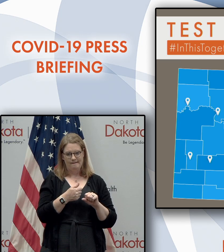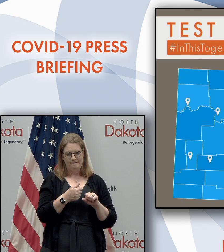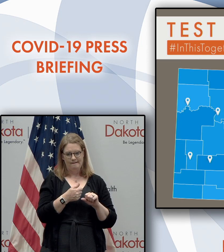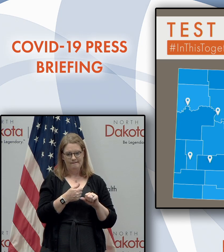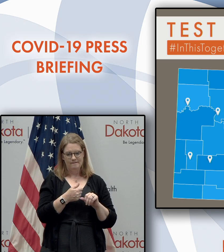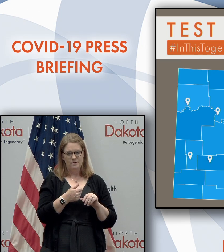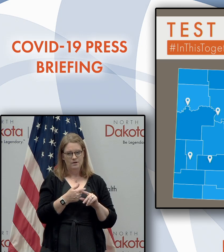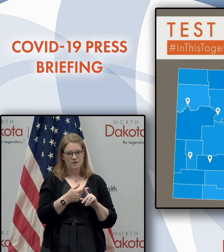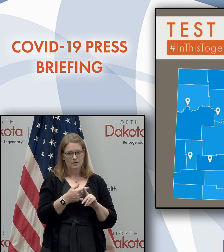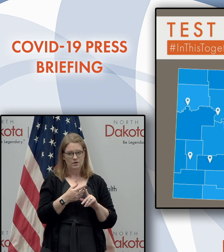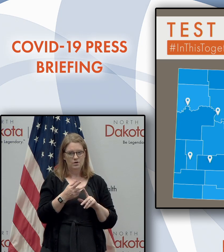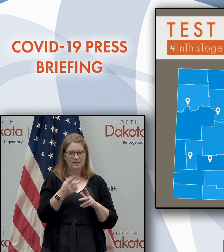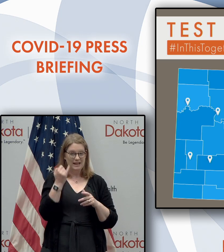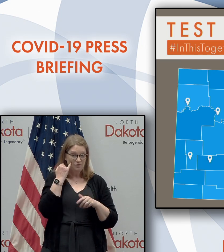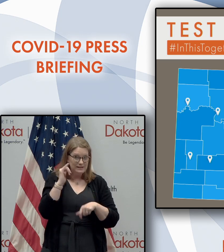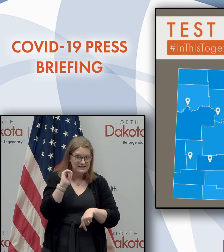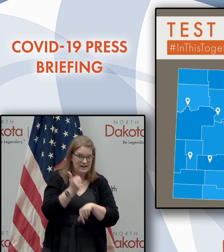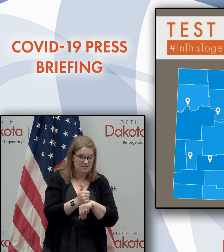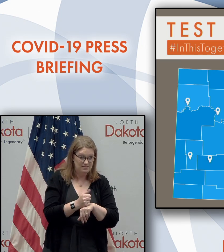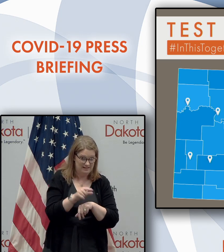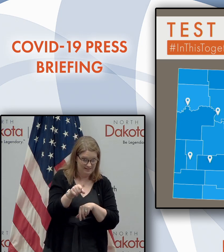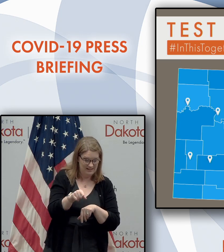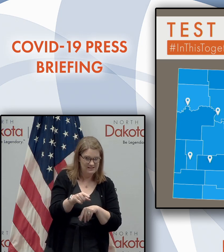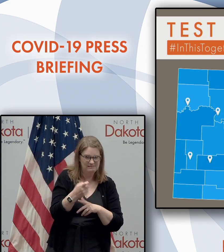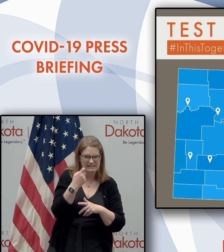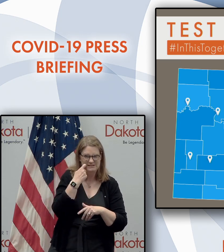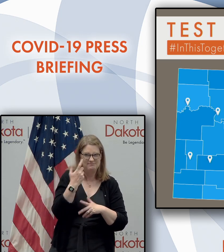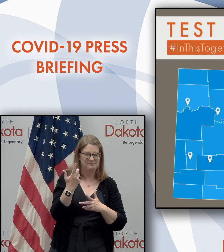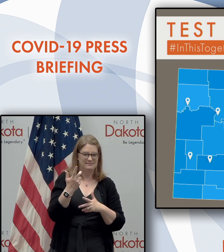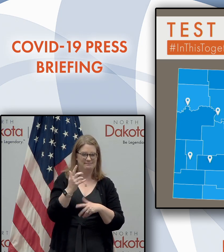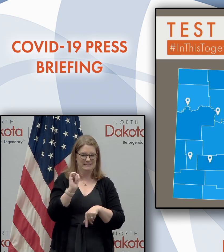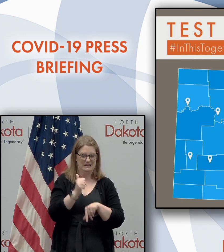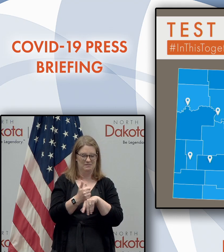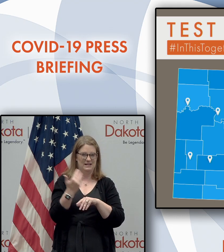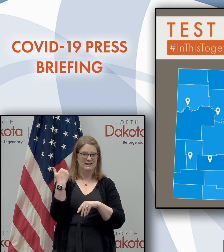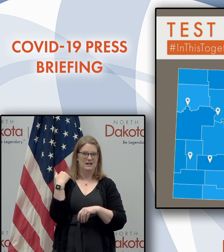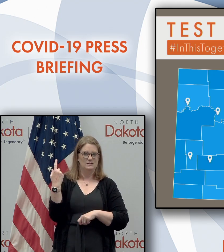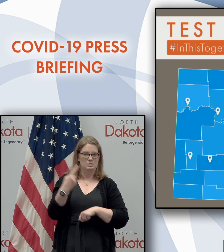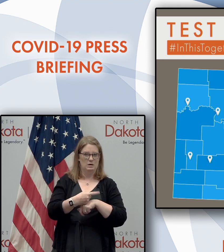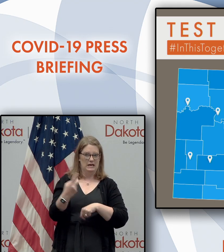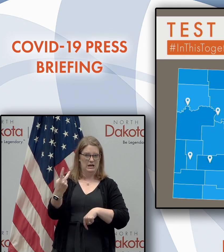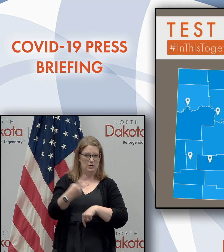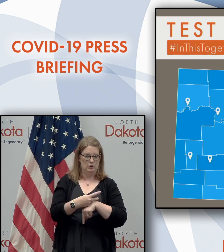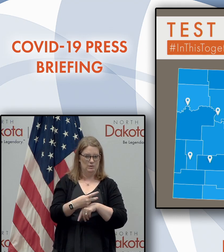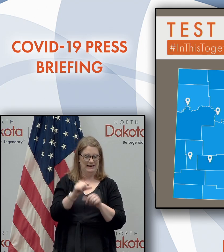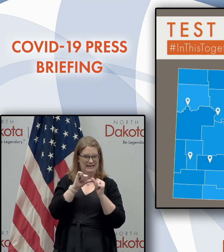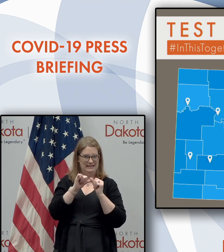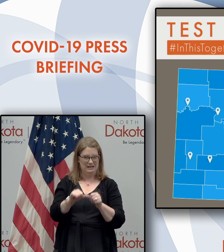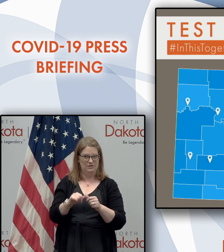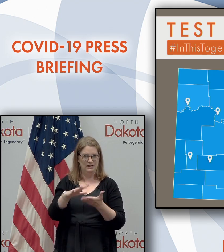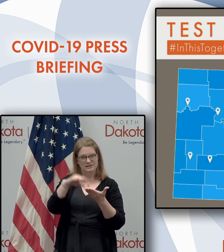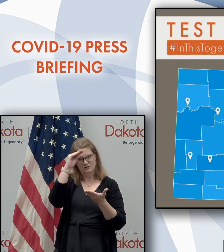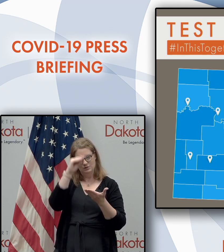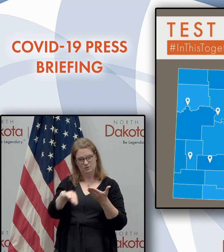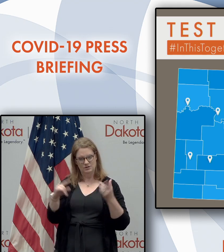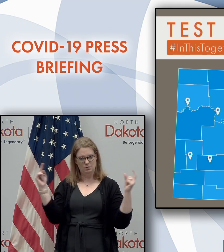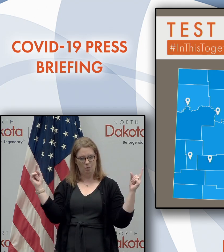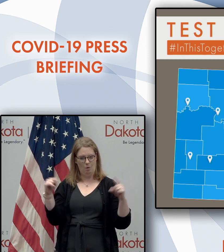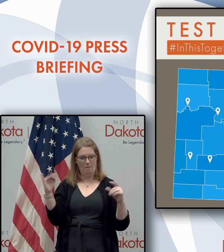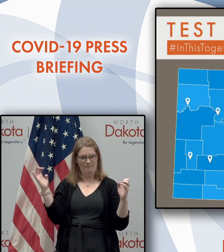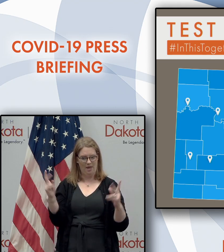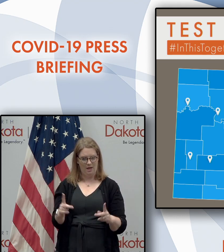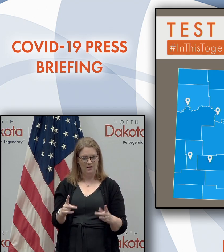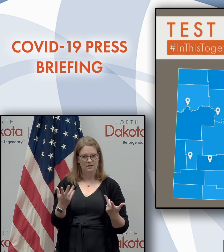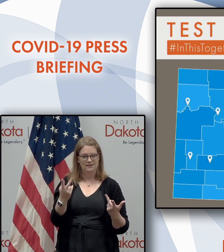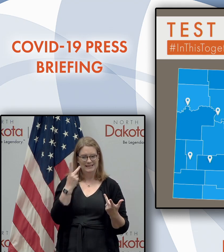lower participation rate. So this has just kicked off in the last day or so, and will continue until students return to campus. And you can